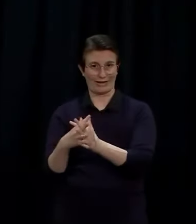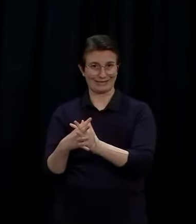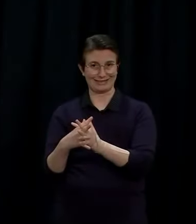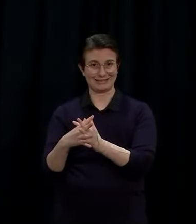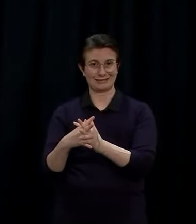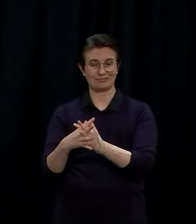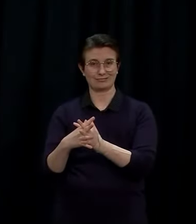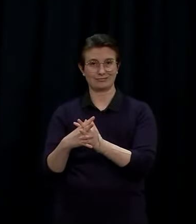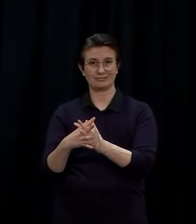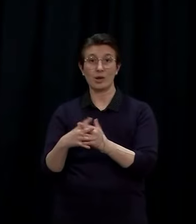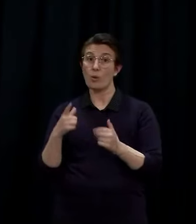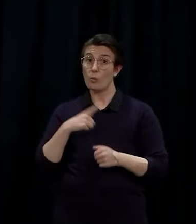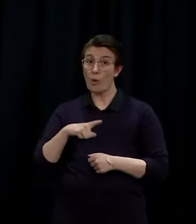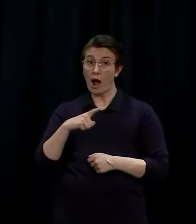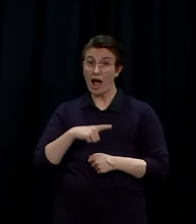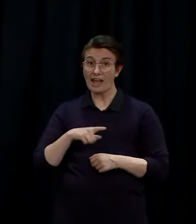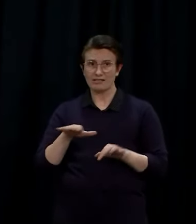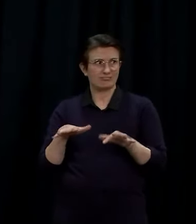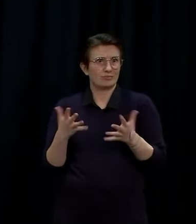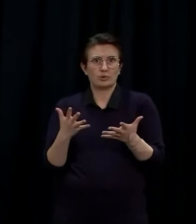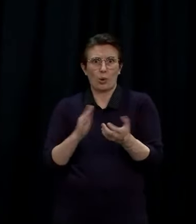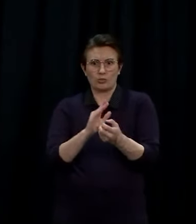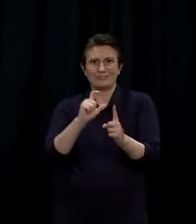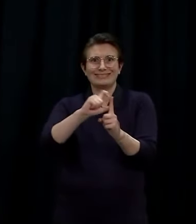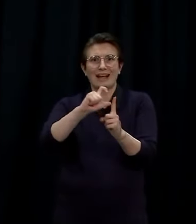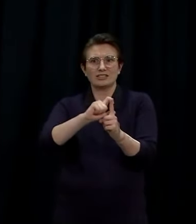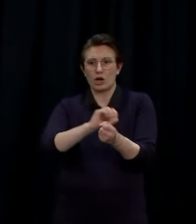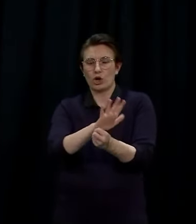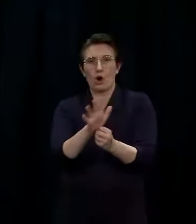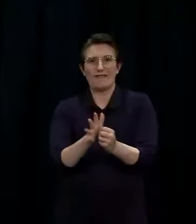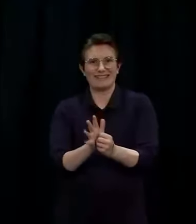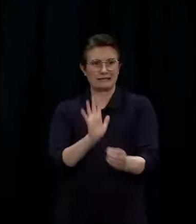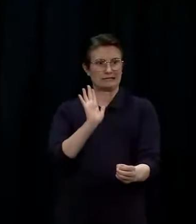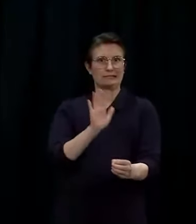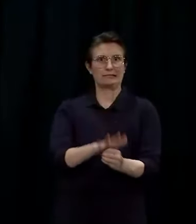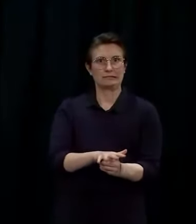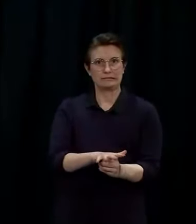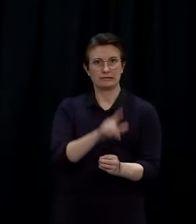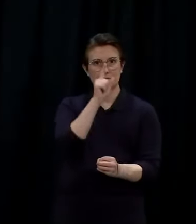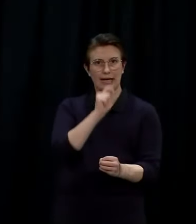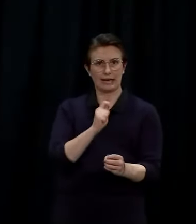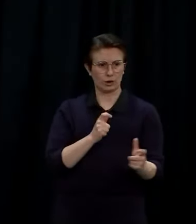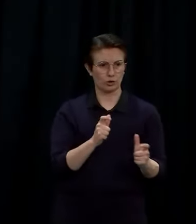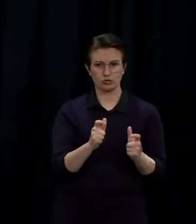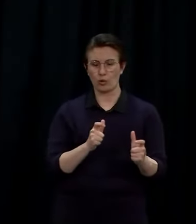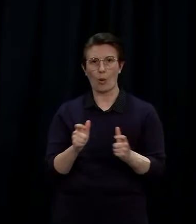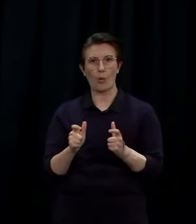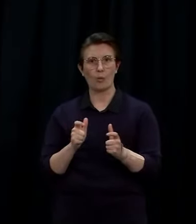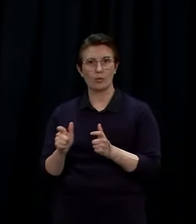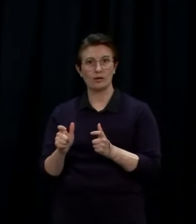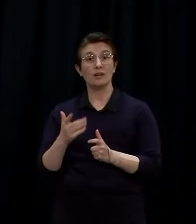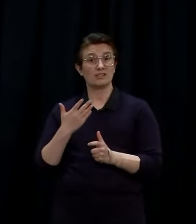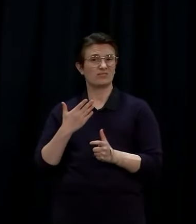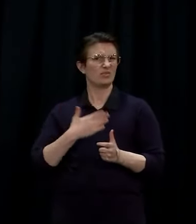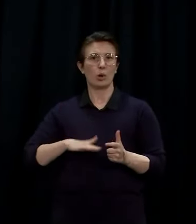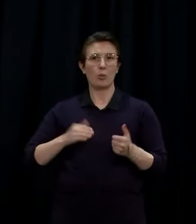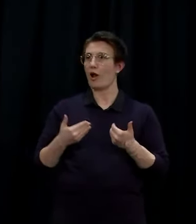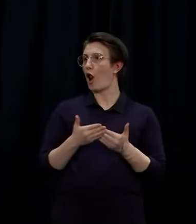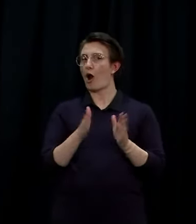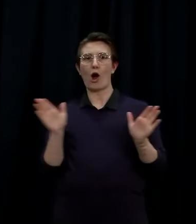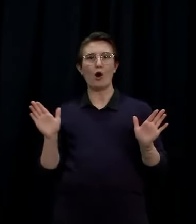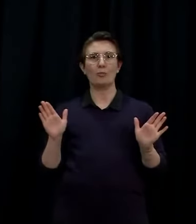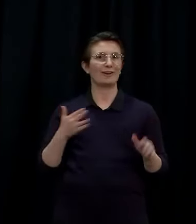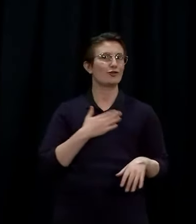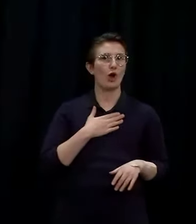can get Delta under control and reopen fully and safely. We simply can't do that if we still have a lot of